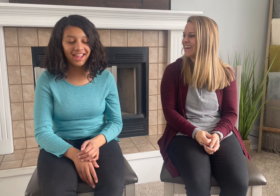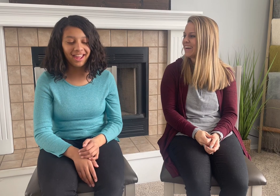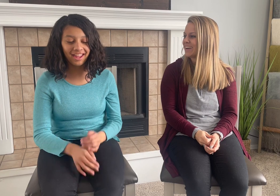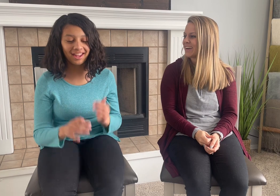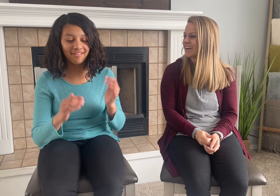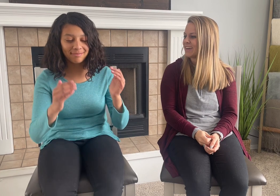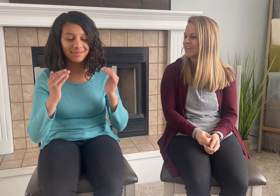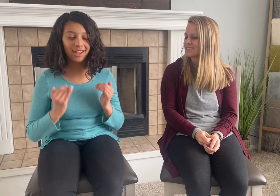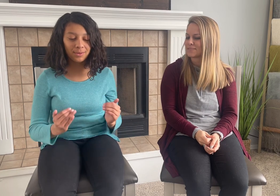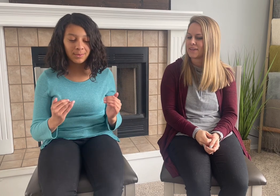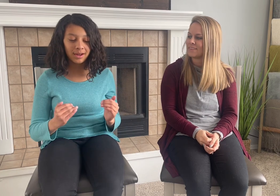All right, our next one.